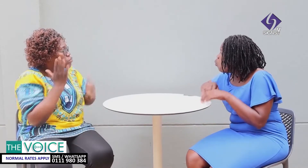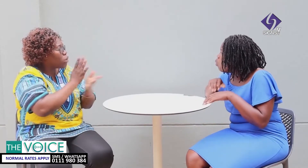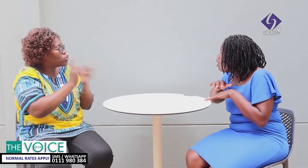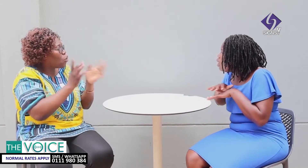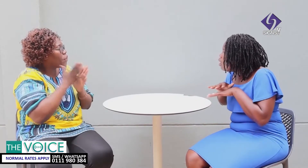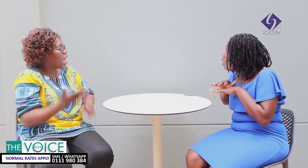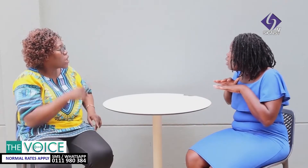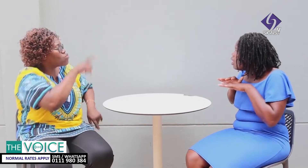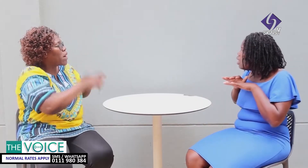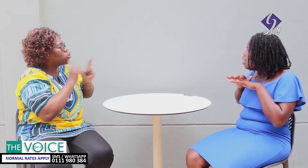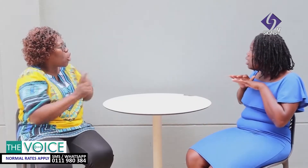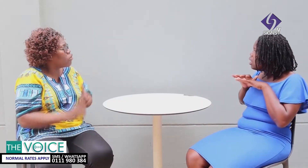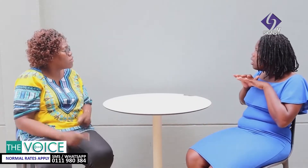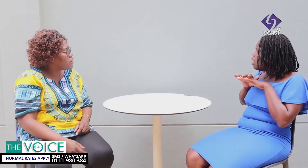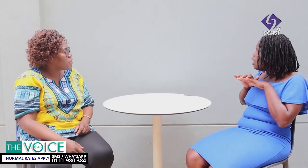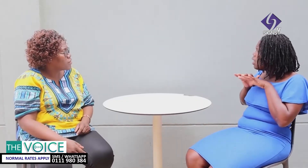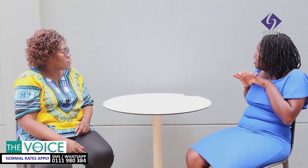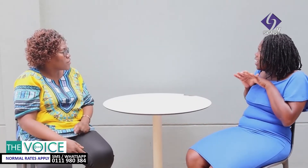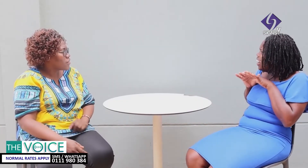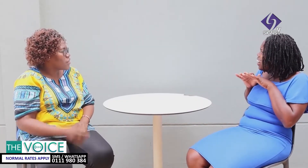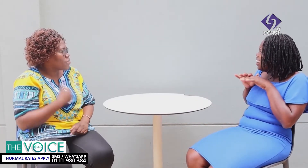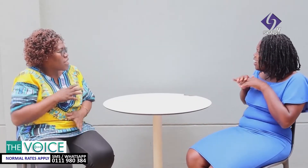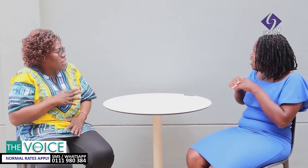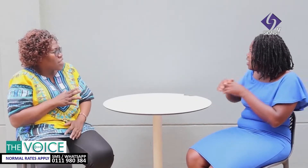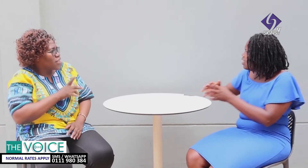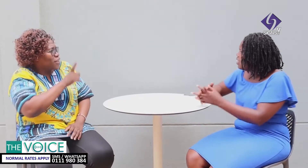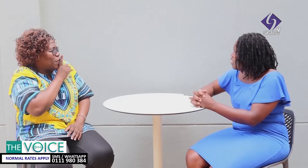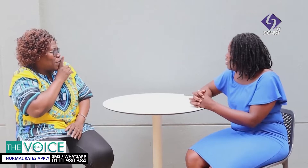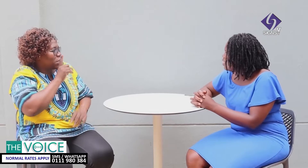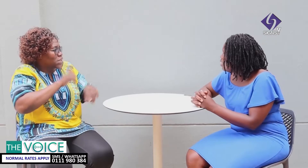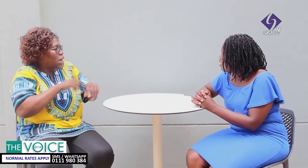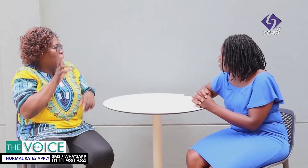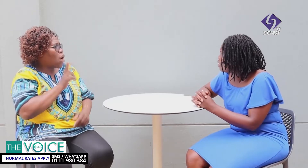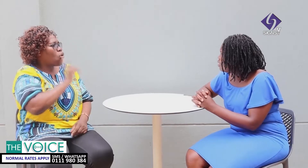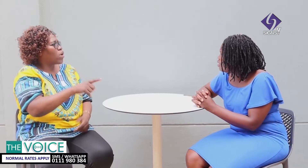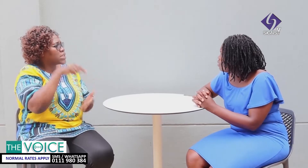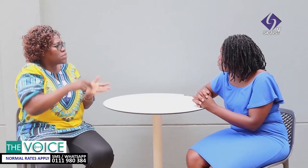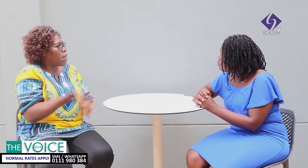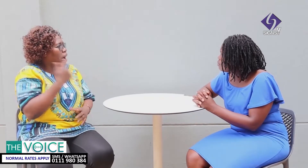be speaking rather than signing, because my deaf friends, we were able to sign together.